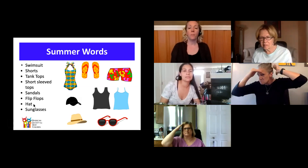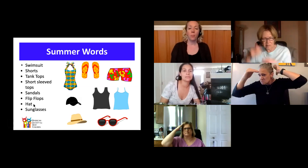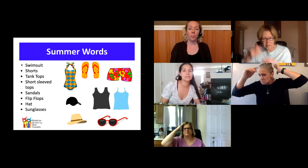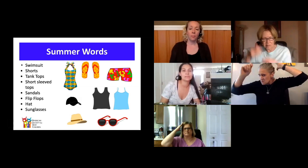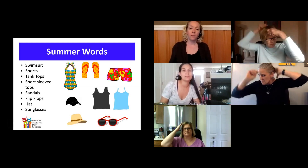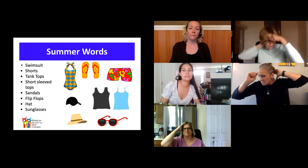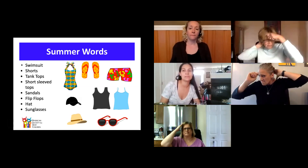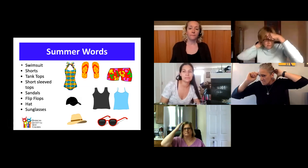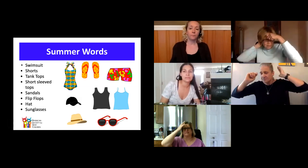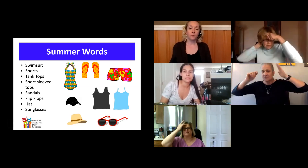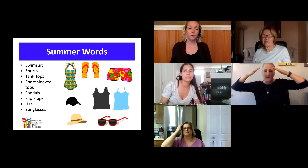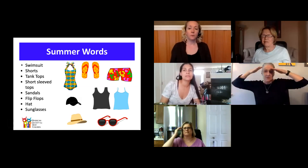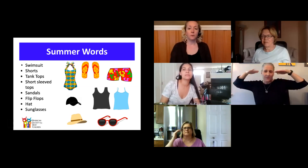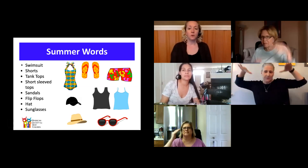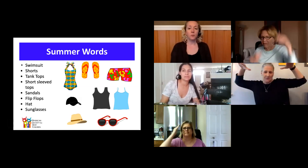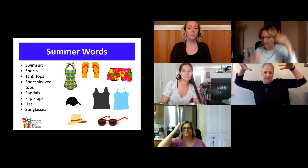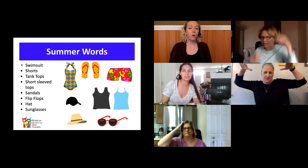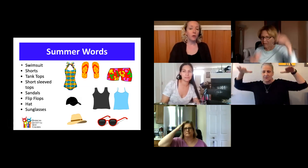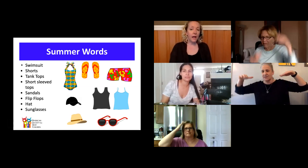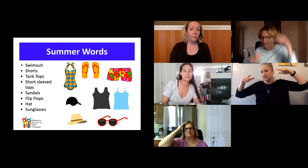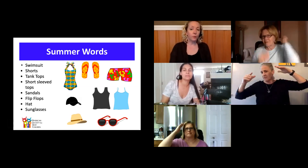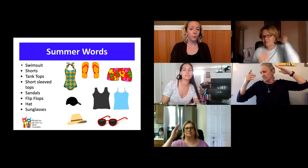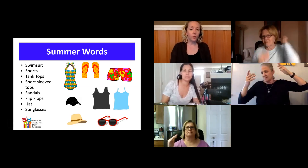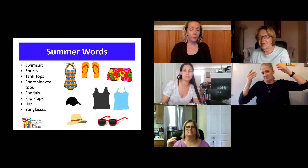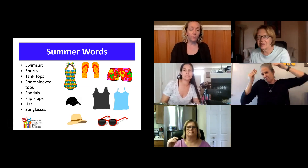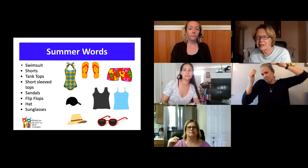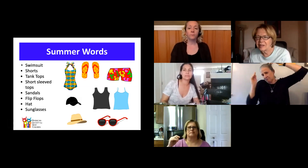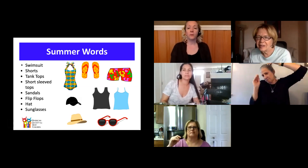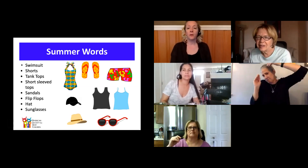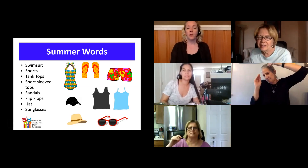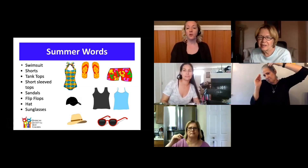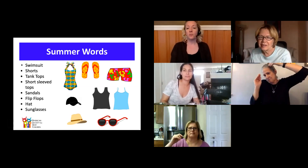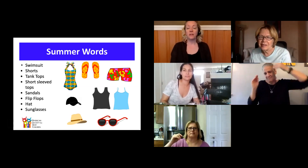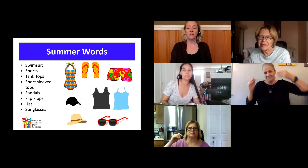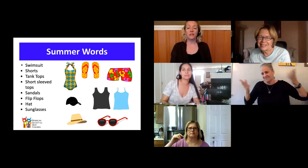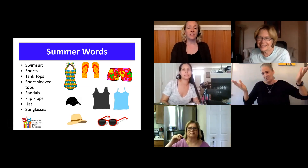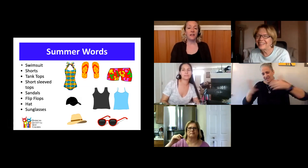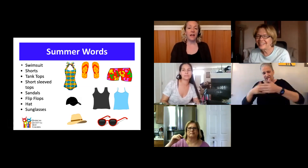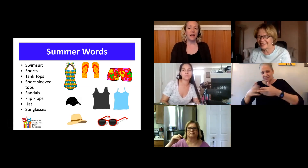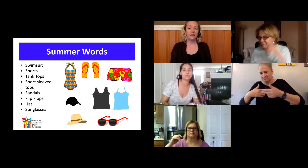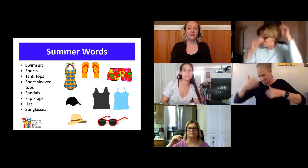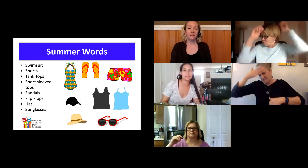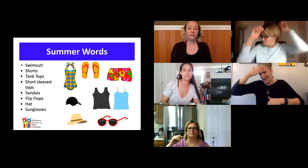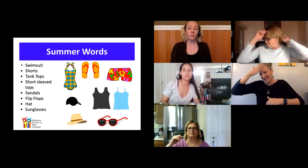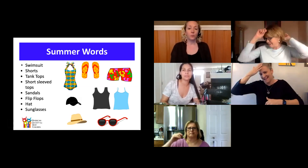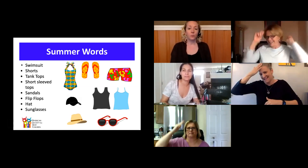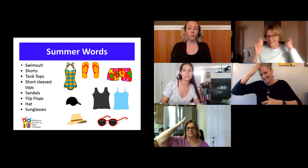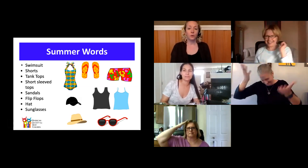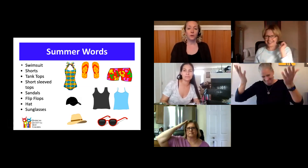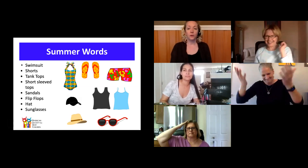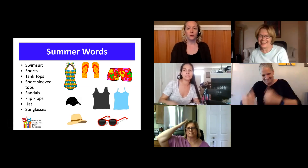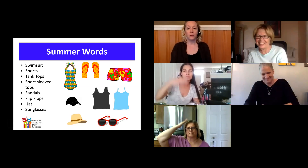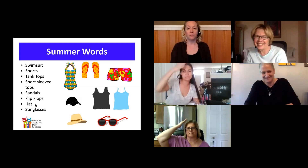Could be a ball cap with a brim. Could be a sun hat. Could be a fedora off